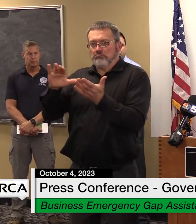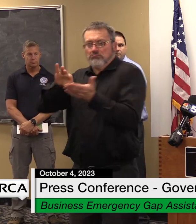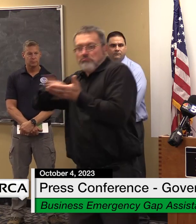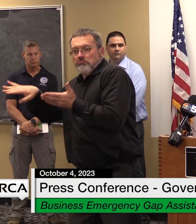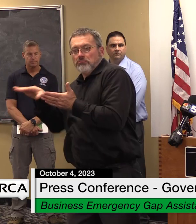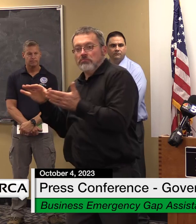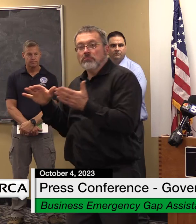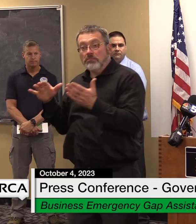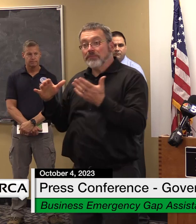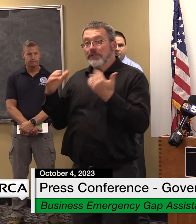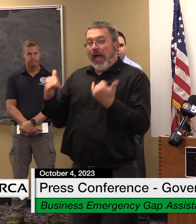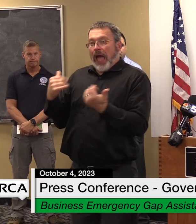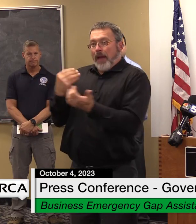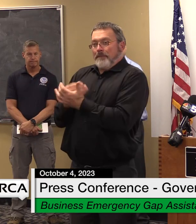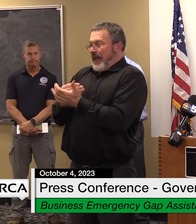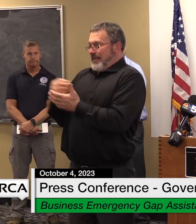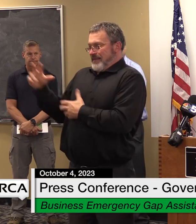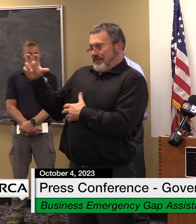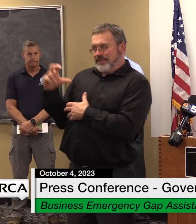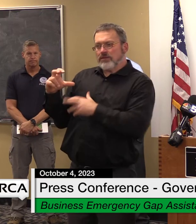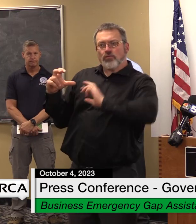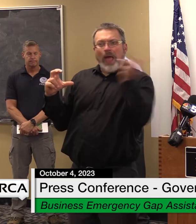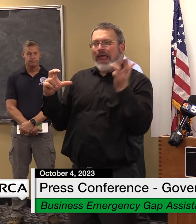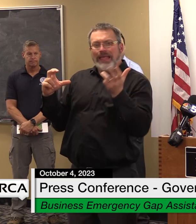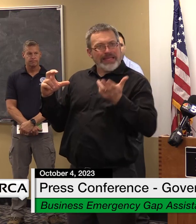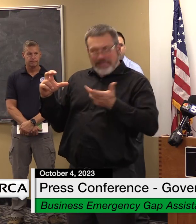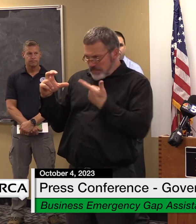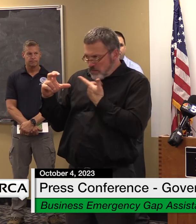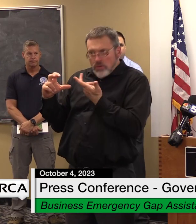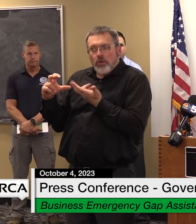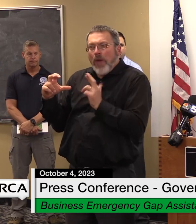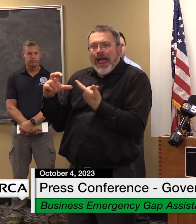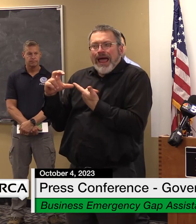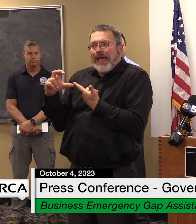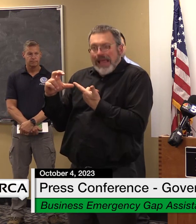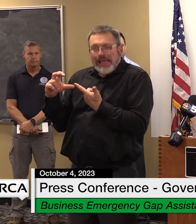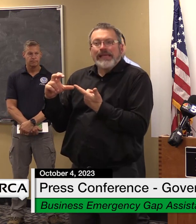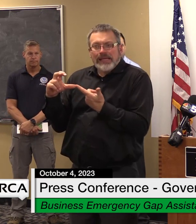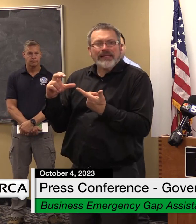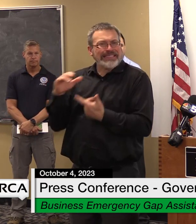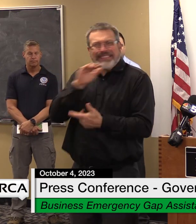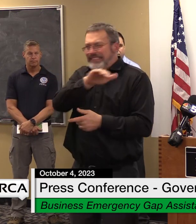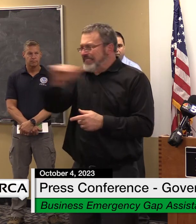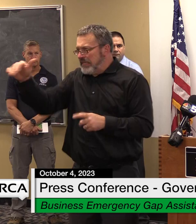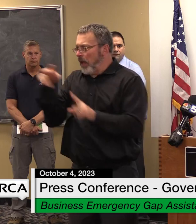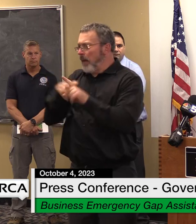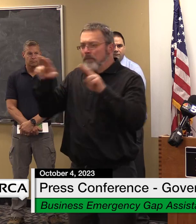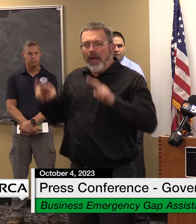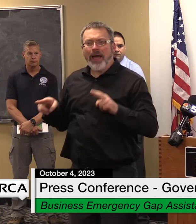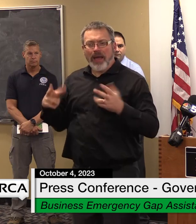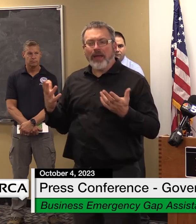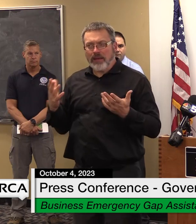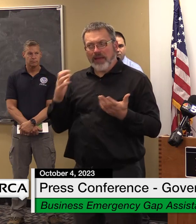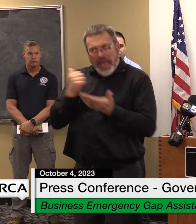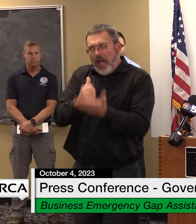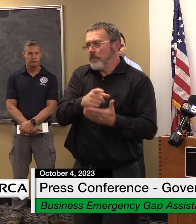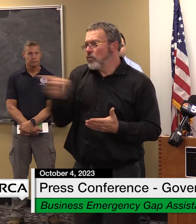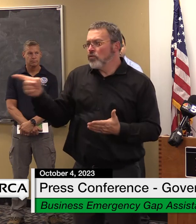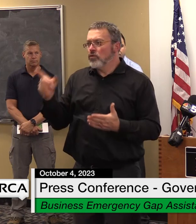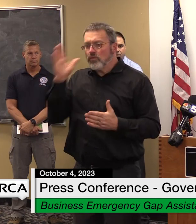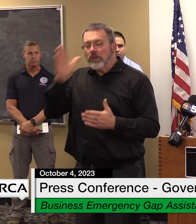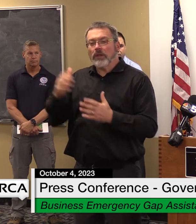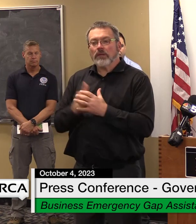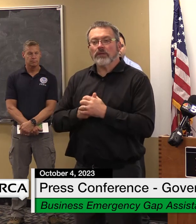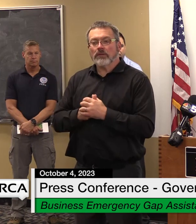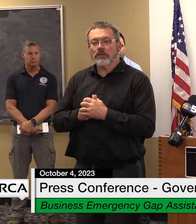level. So there's no reason not to apply and get this financial assistance. Again, General Roy will be more, give